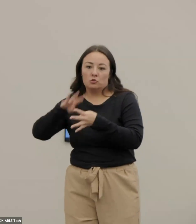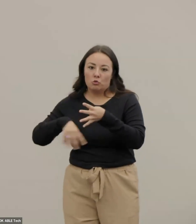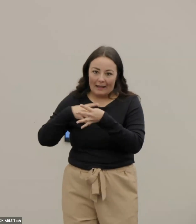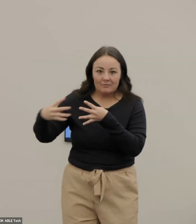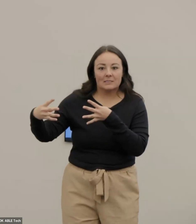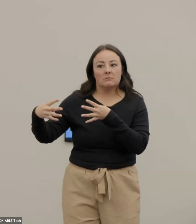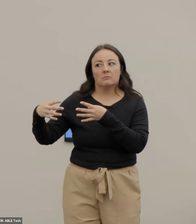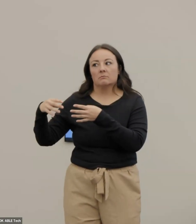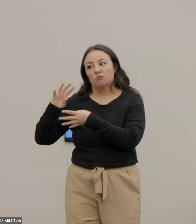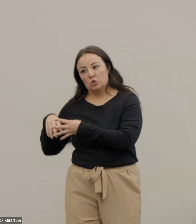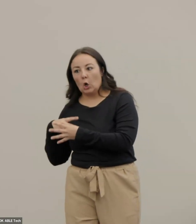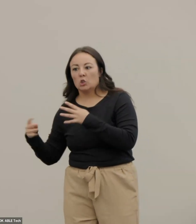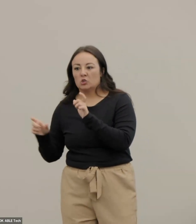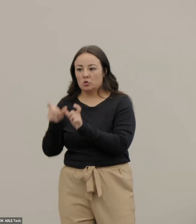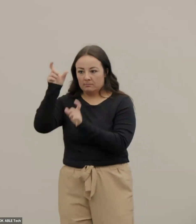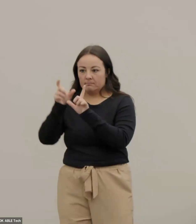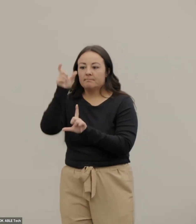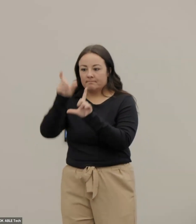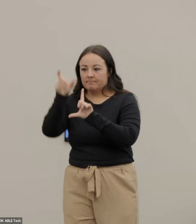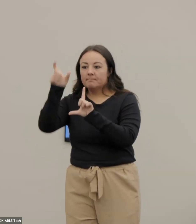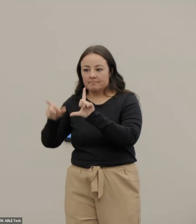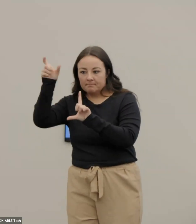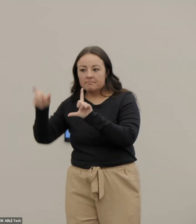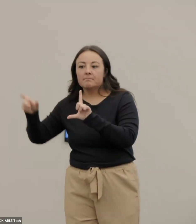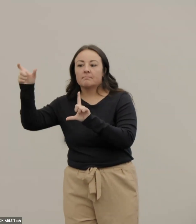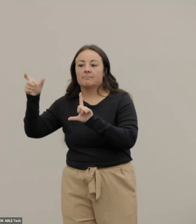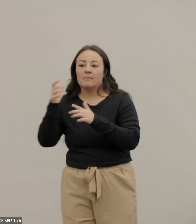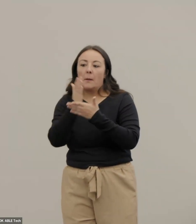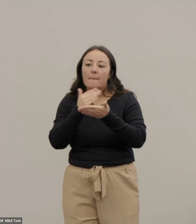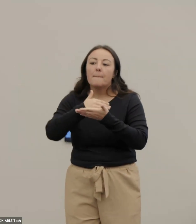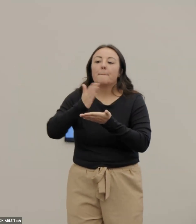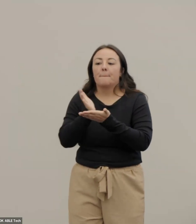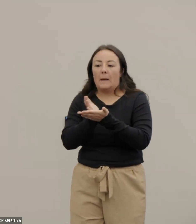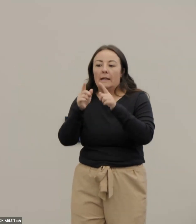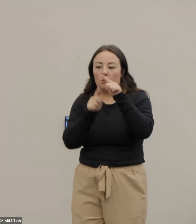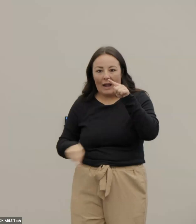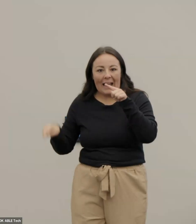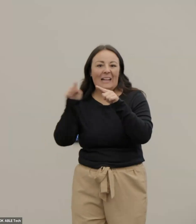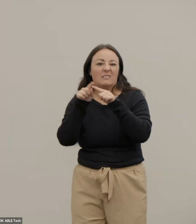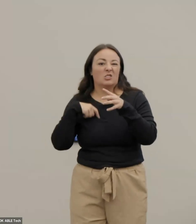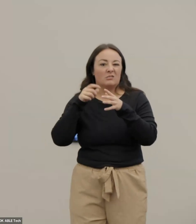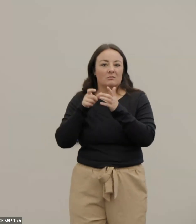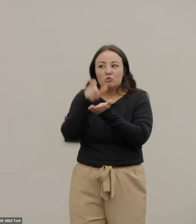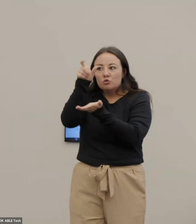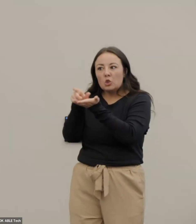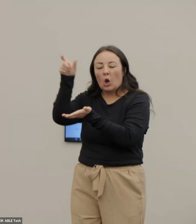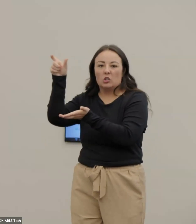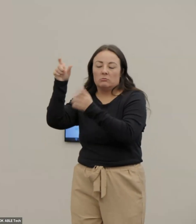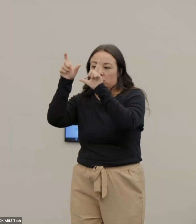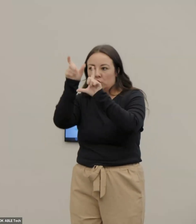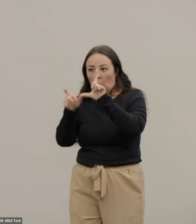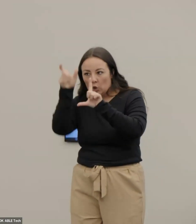graphs and pie graphs, pie charts, things like that. And those get a